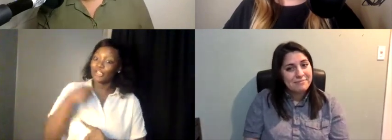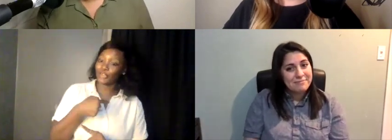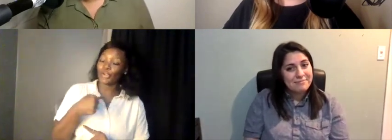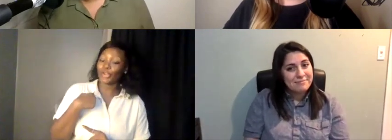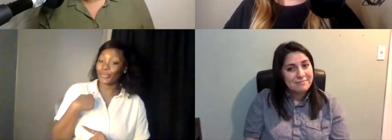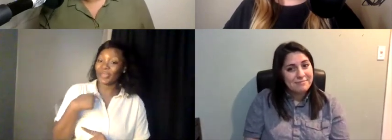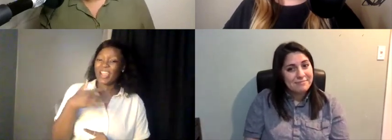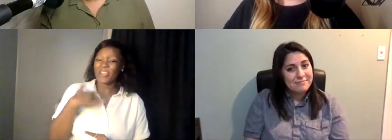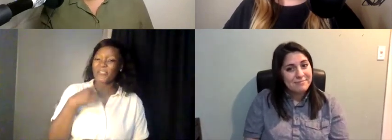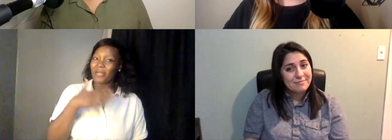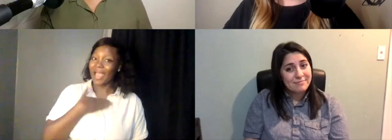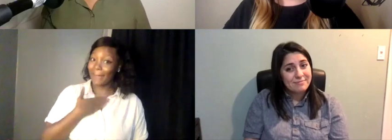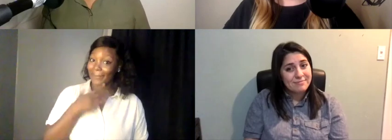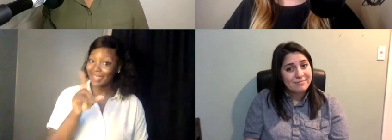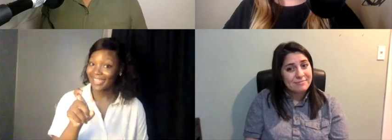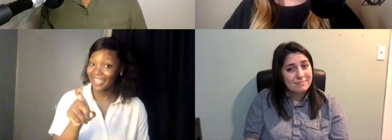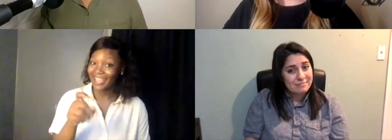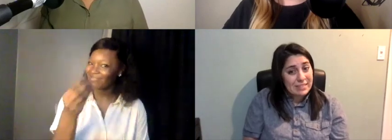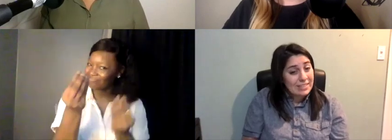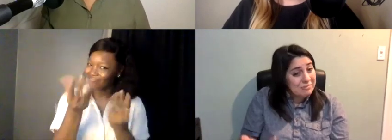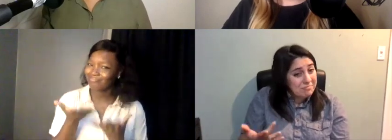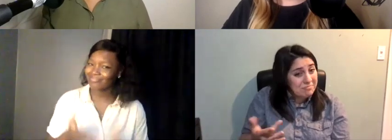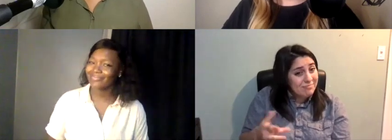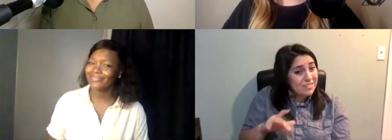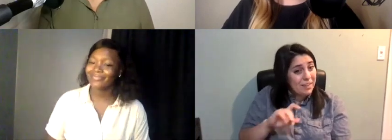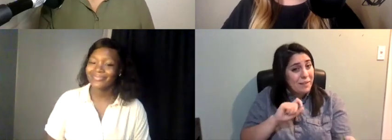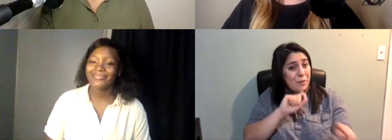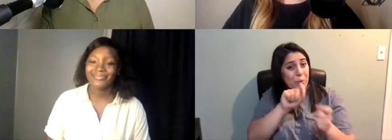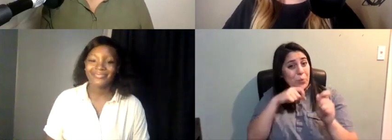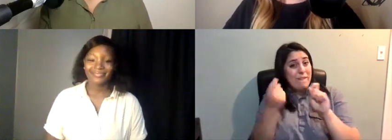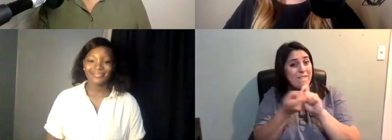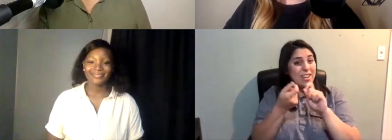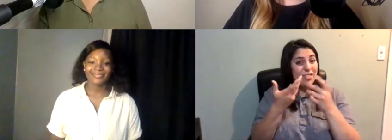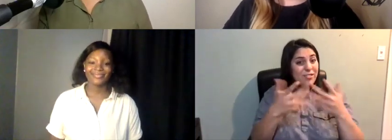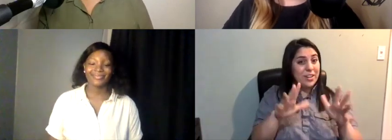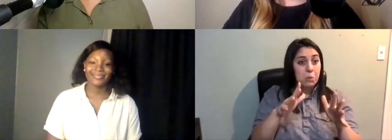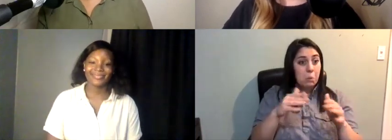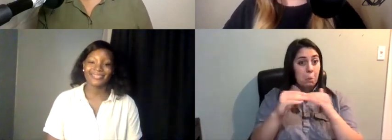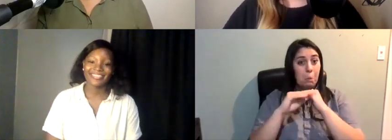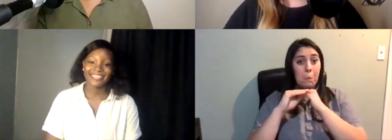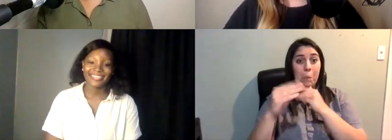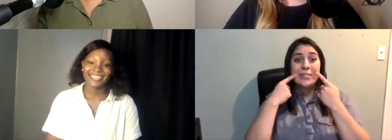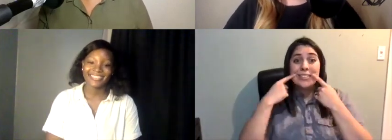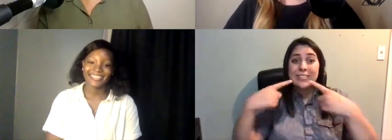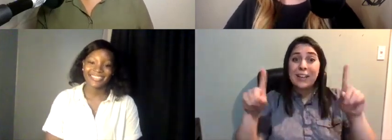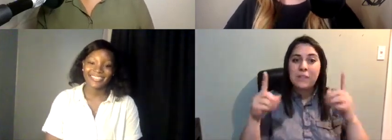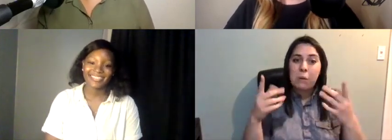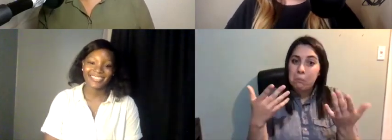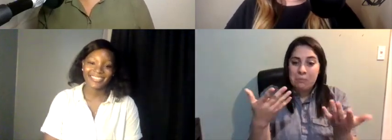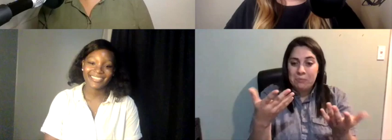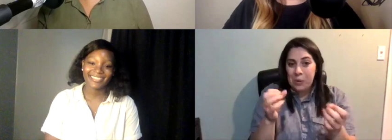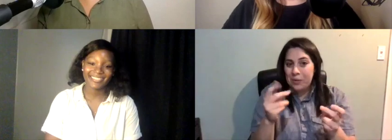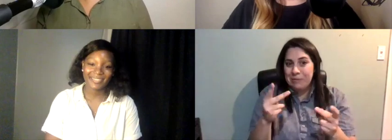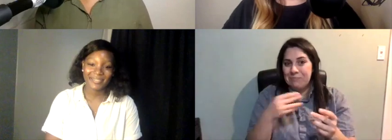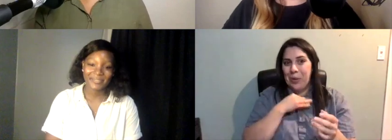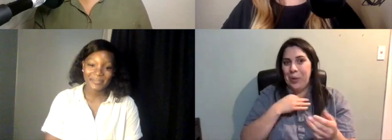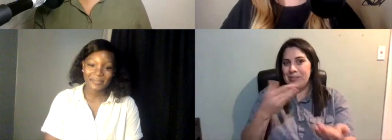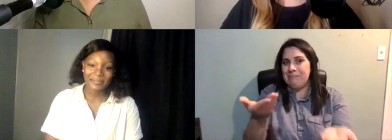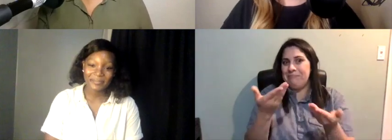If you got your revenge and things are smooth sailing from there, let us know. We're curious. Right? And I want